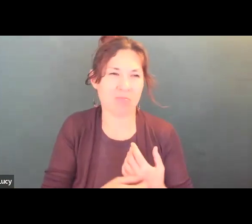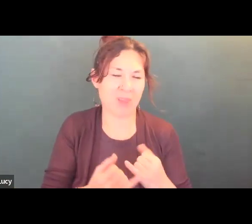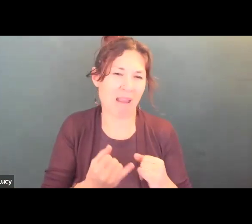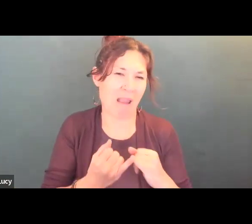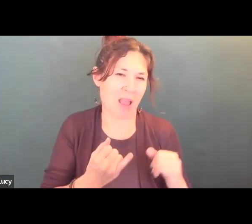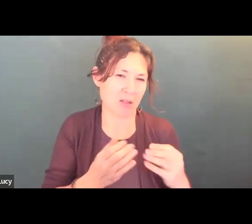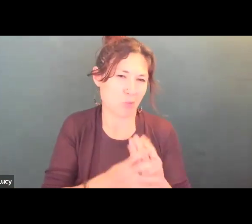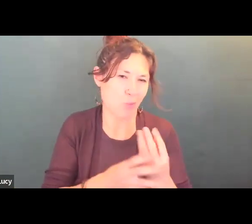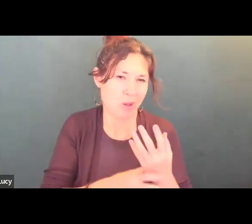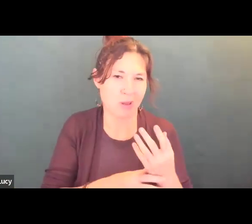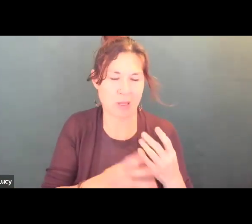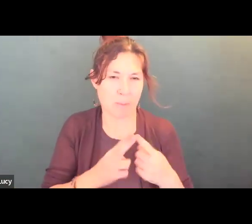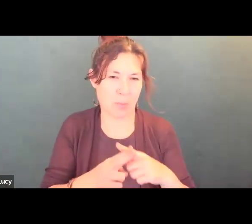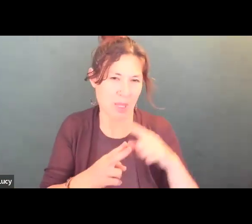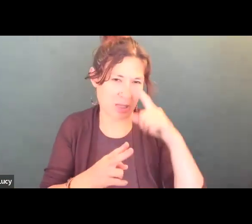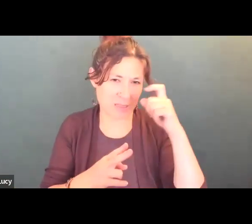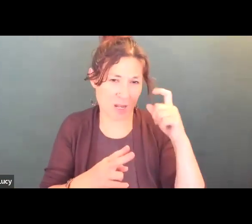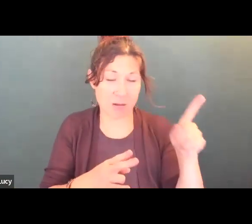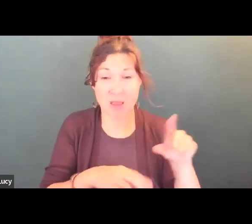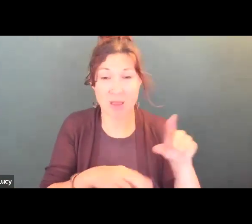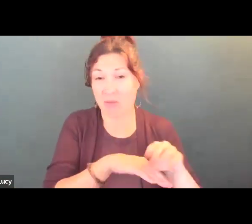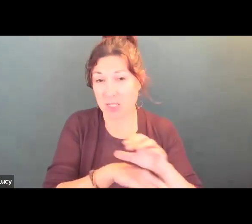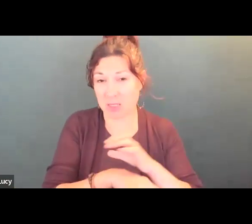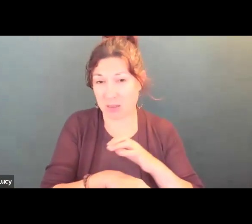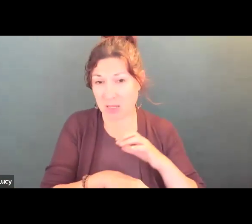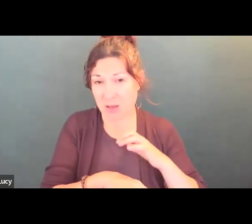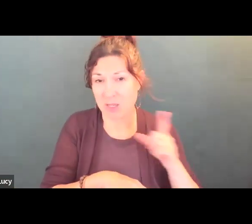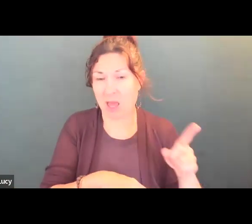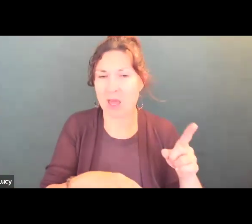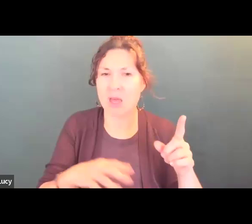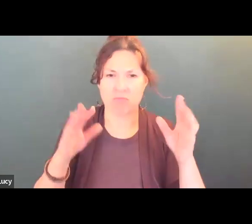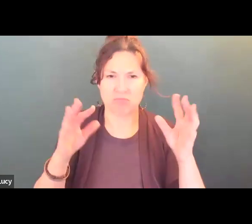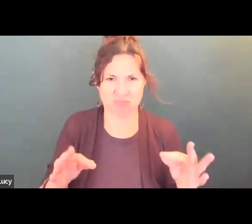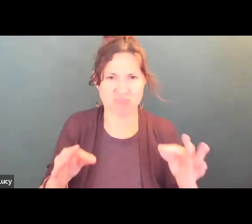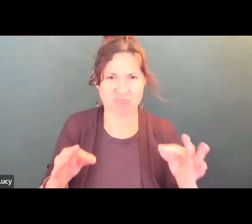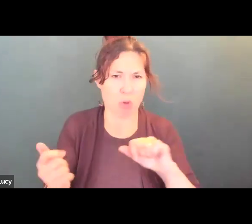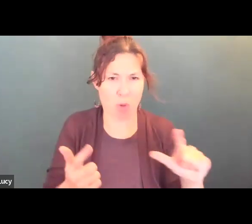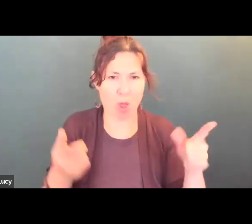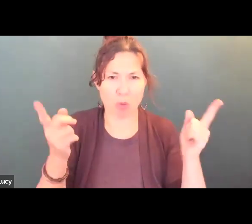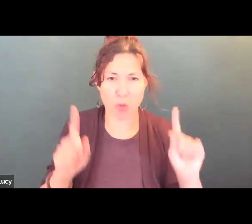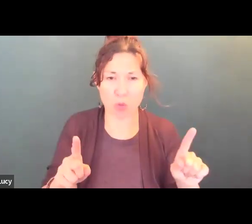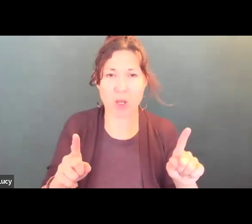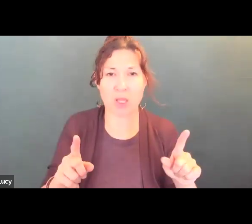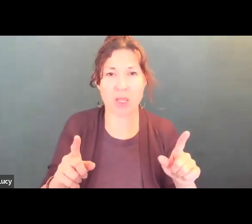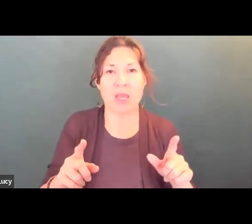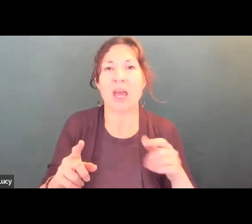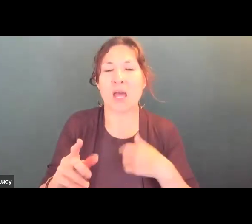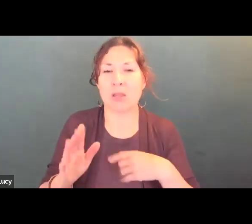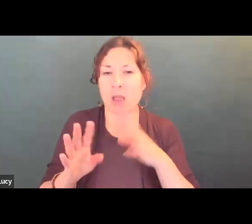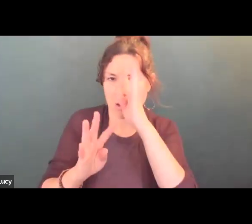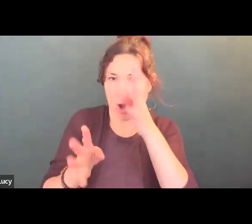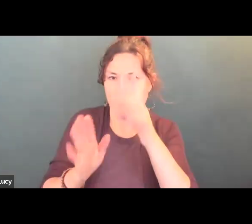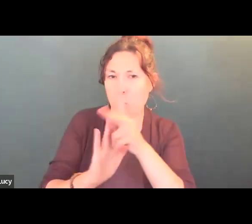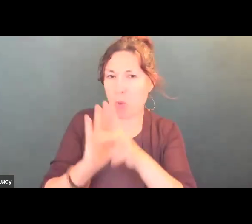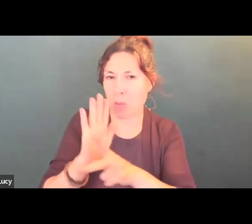Advisory Council kind of collectively made a unanimous recommendation on a draft ridership policy. And step